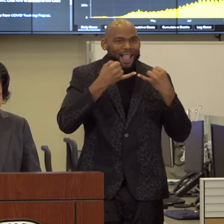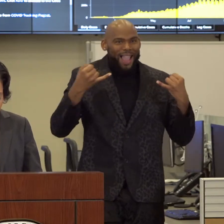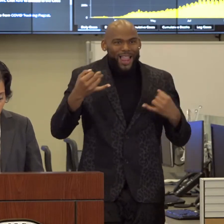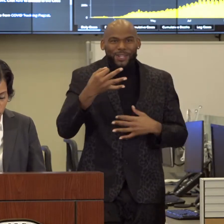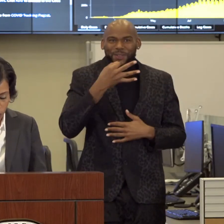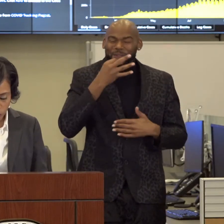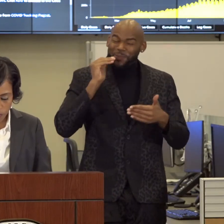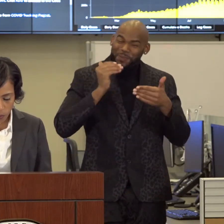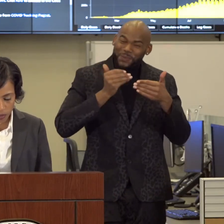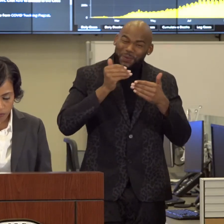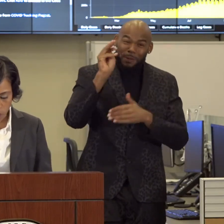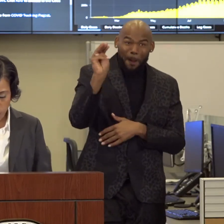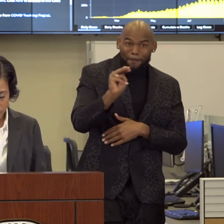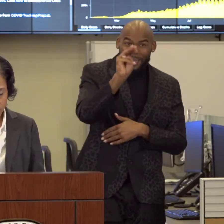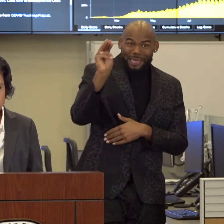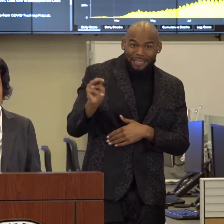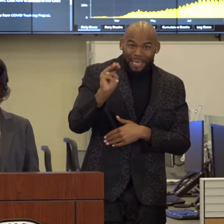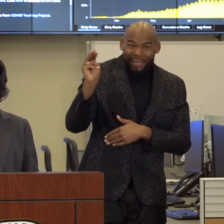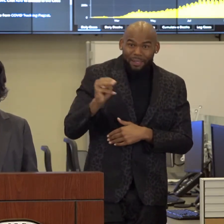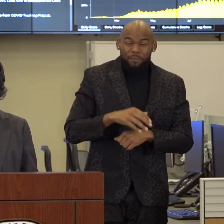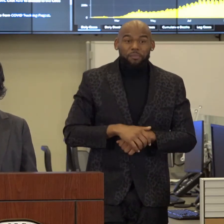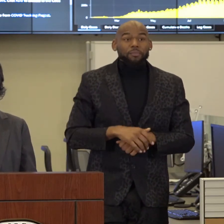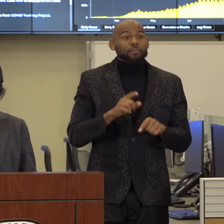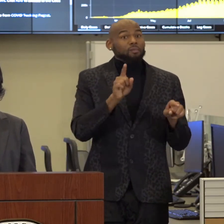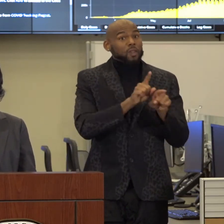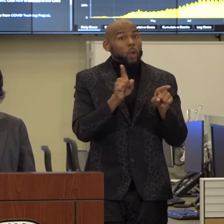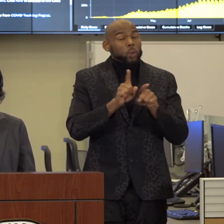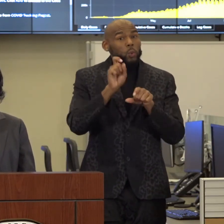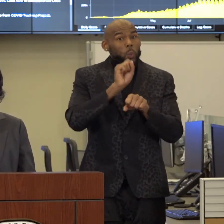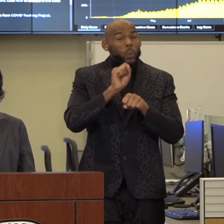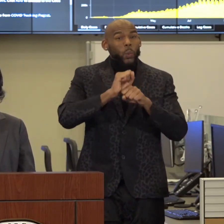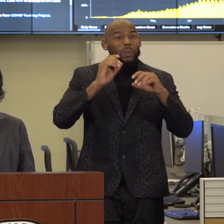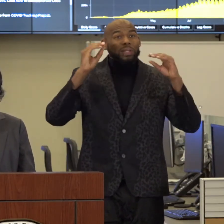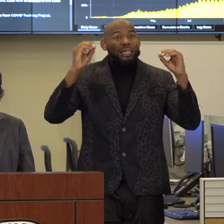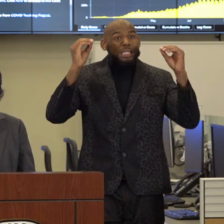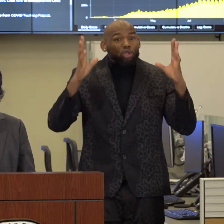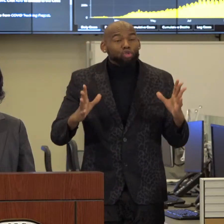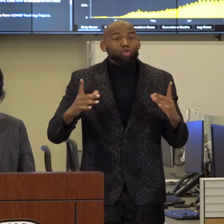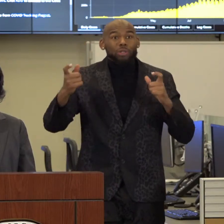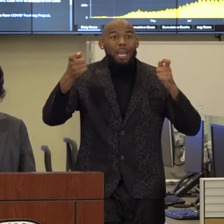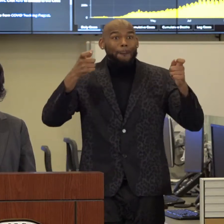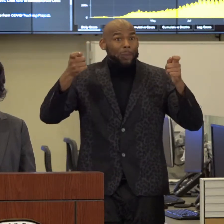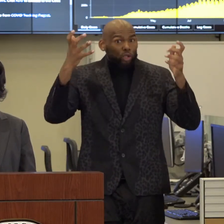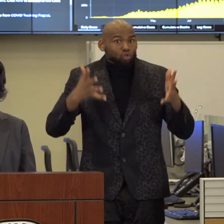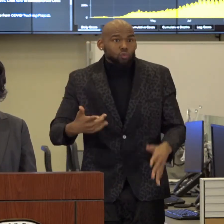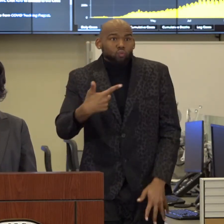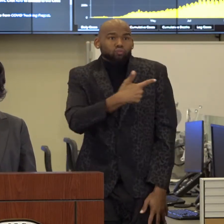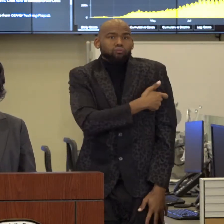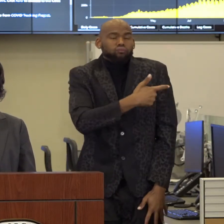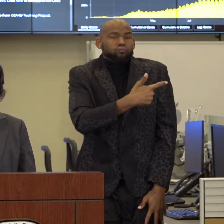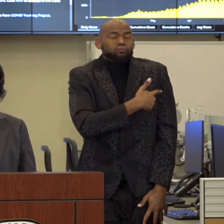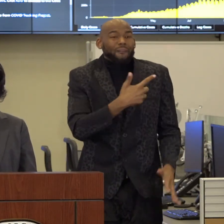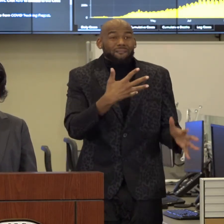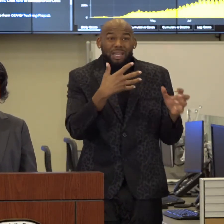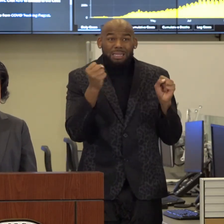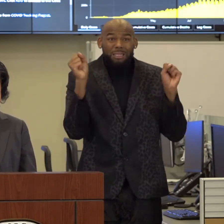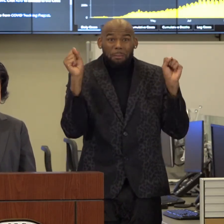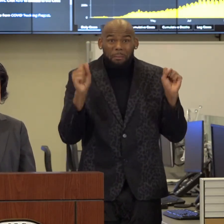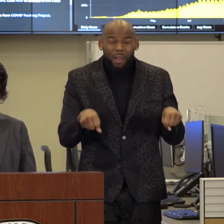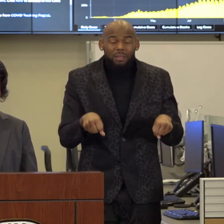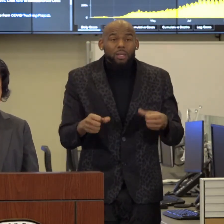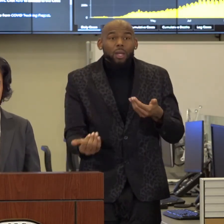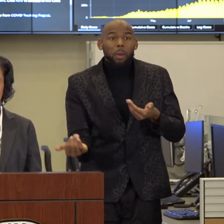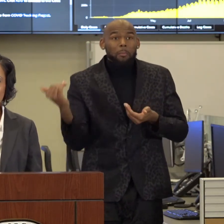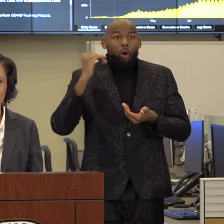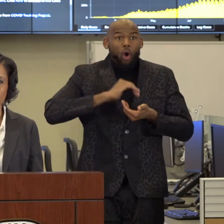Monday. We've also been working for weeks to get our teachers and administrators vaccinated as quickly as possible by forming a